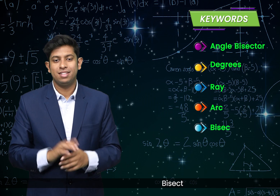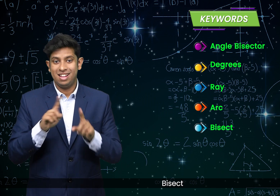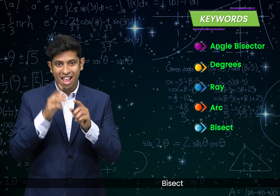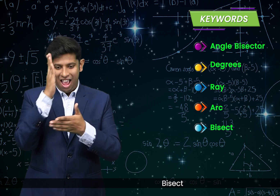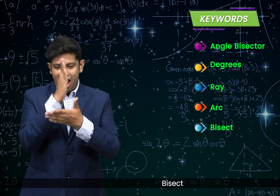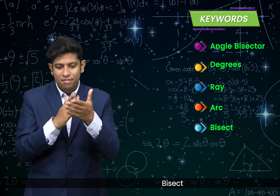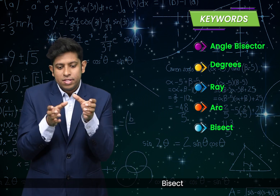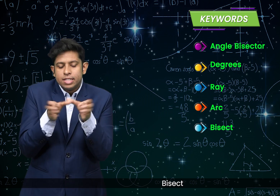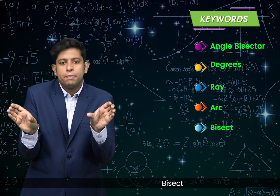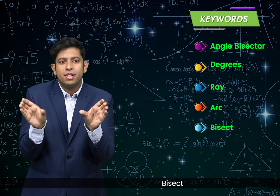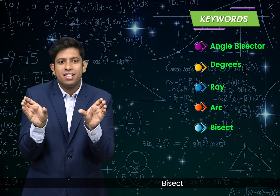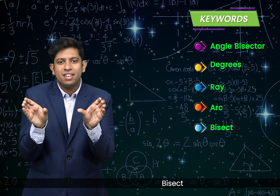bisect,